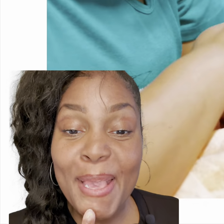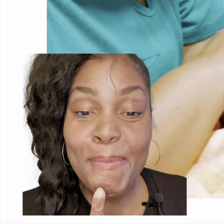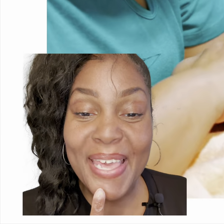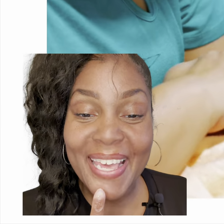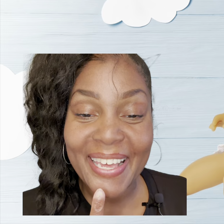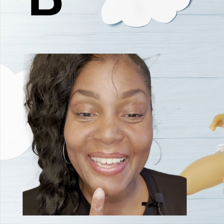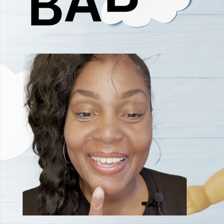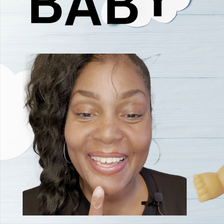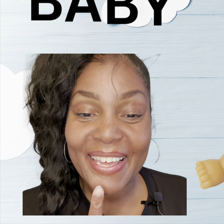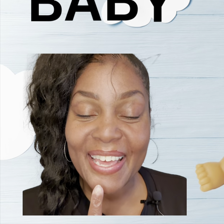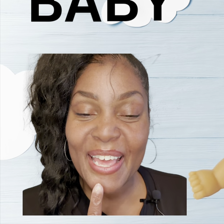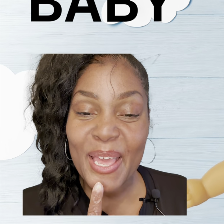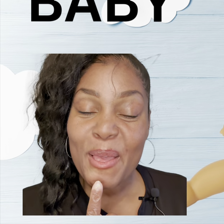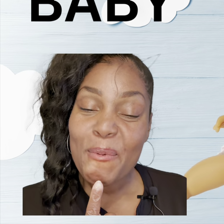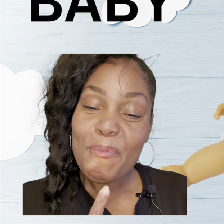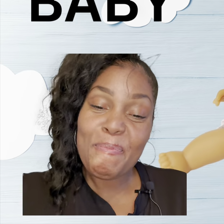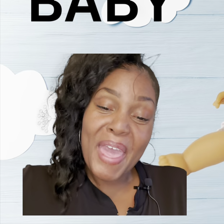baby.